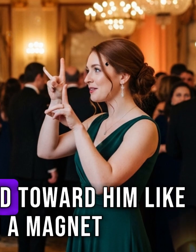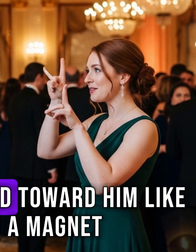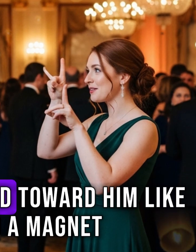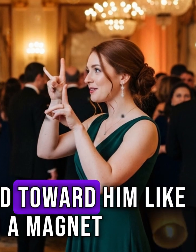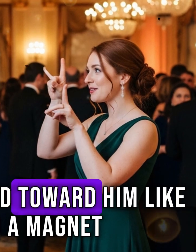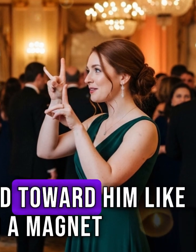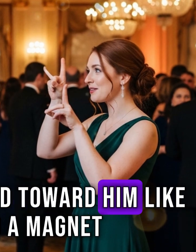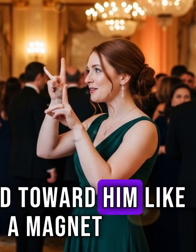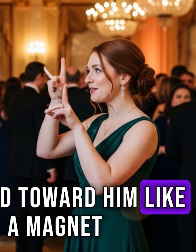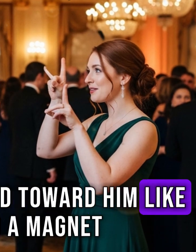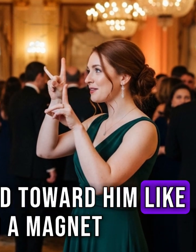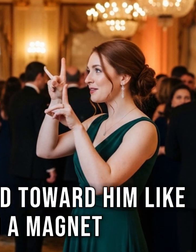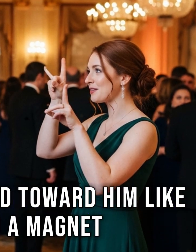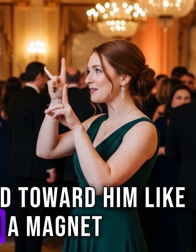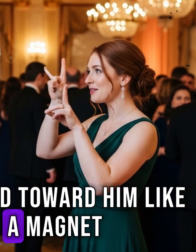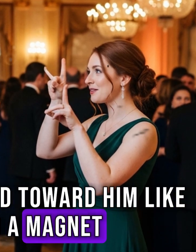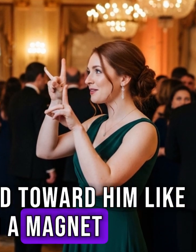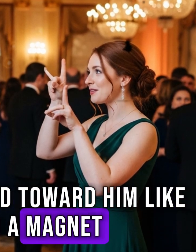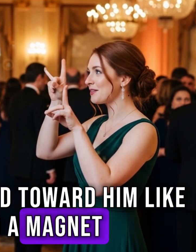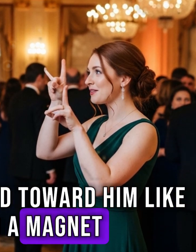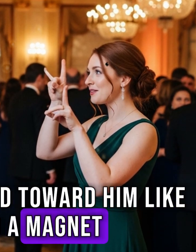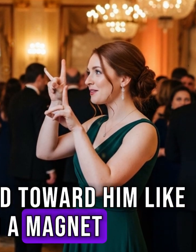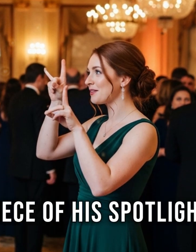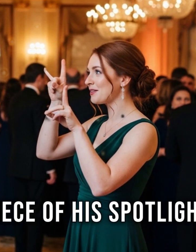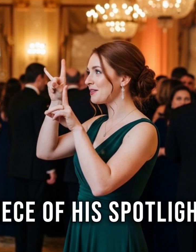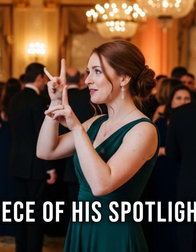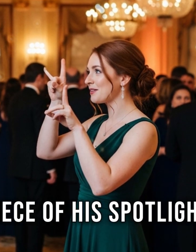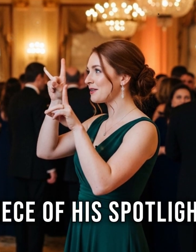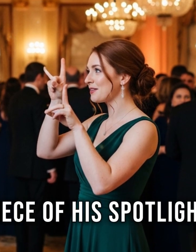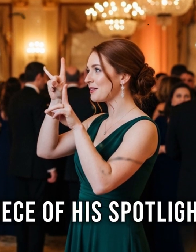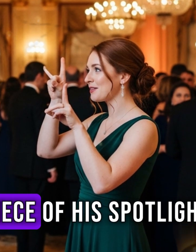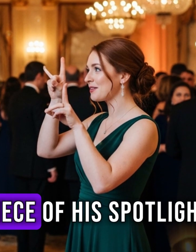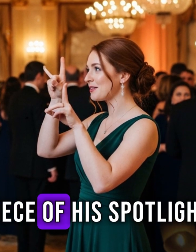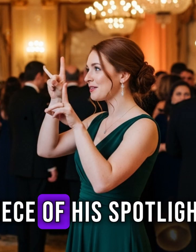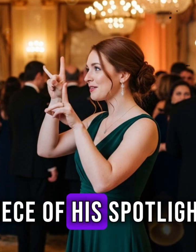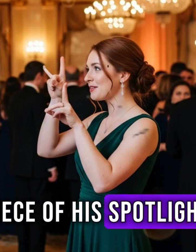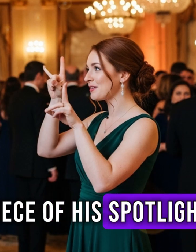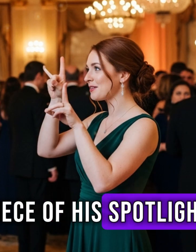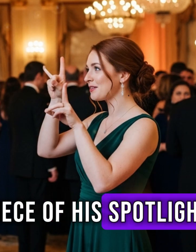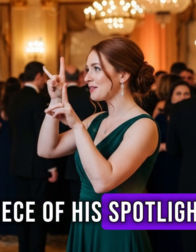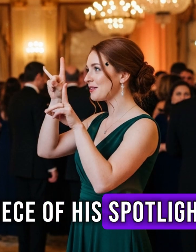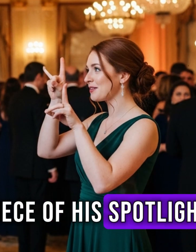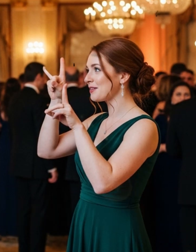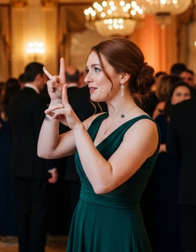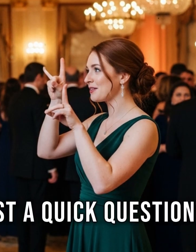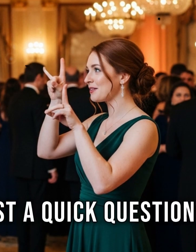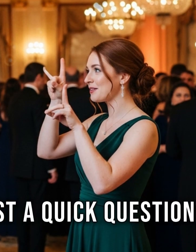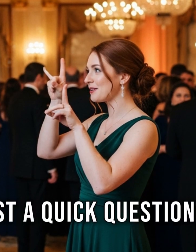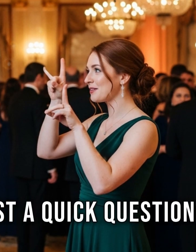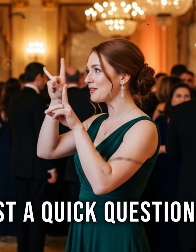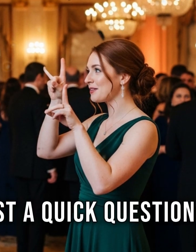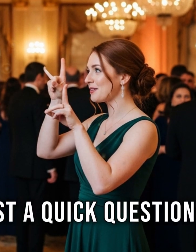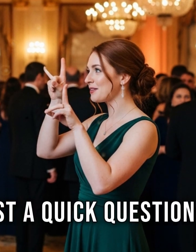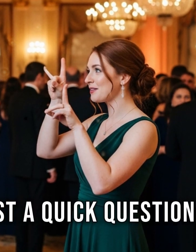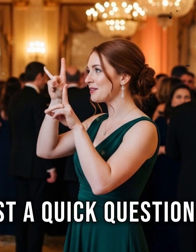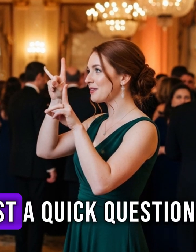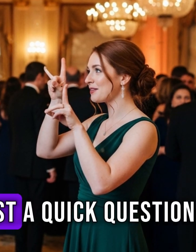gravitated toward him like metal to a magnet, eager to share a piece of his spotlight. "Mr. Thorne, just a